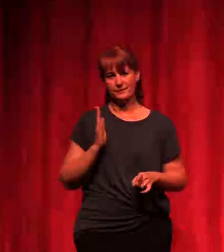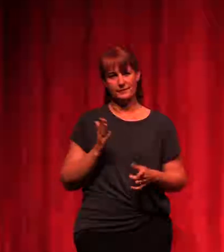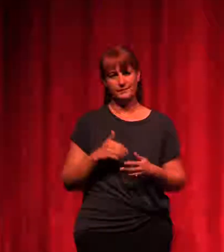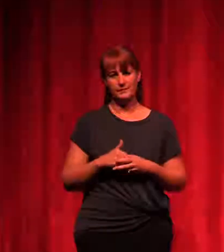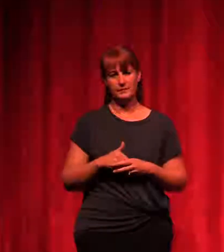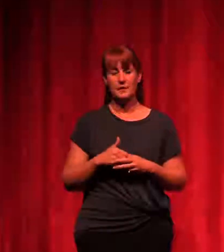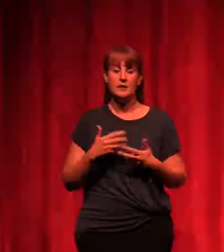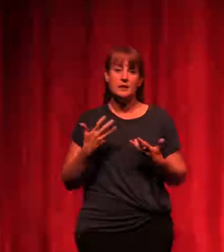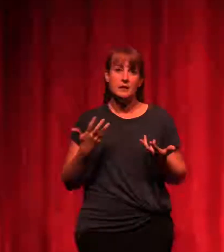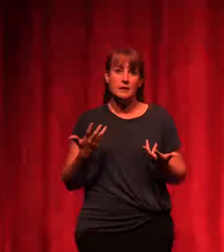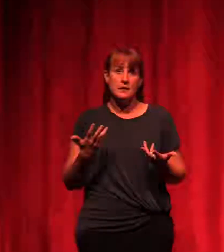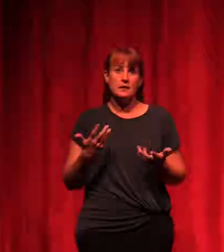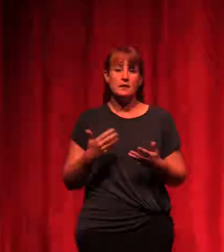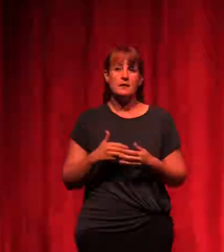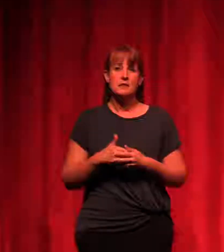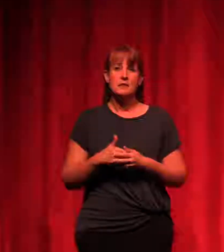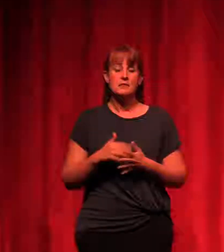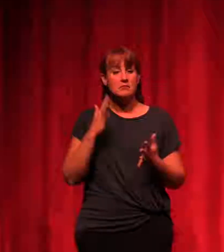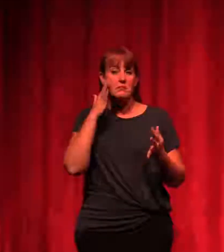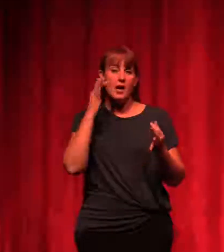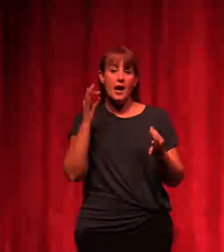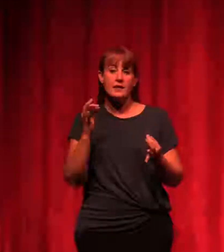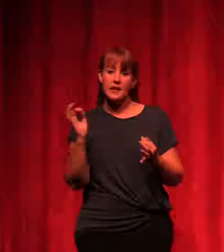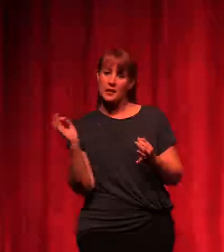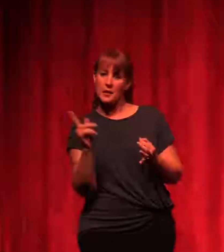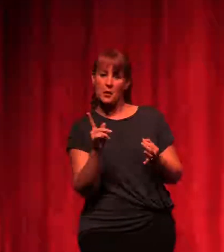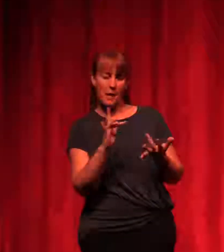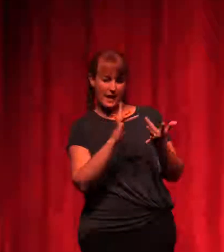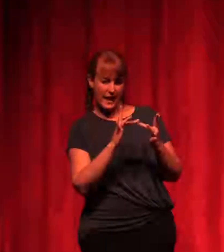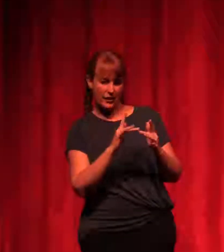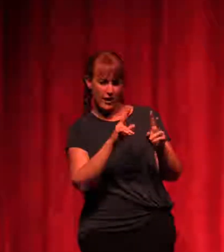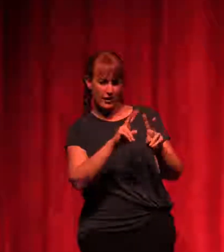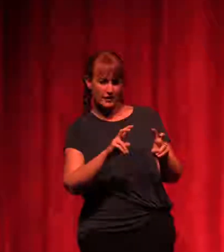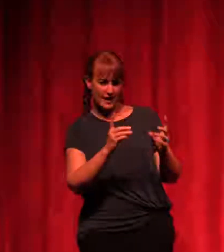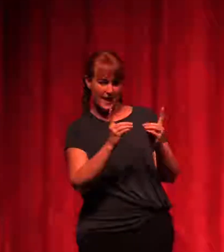And so I decided to get back on the dating site and